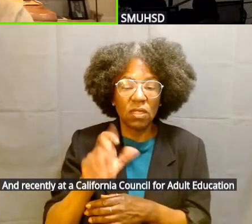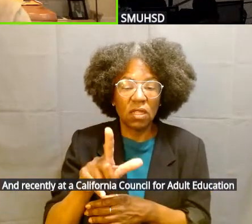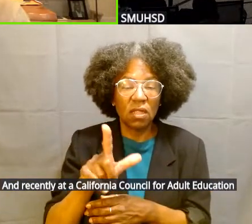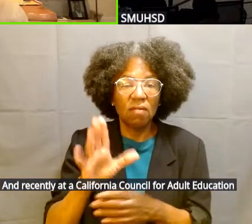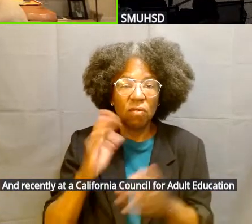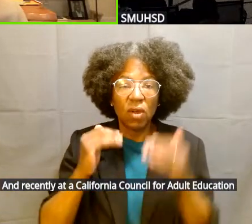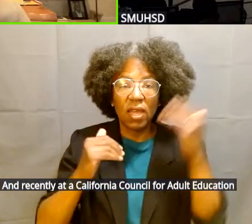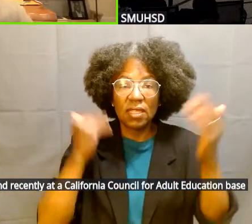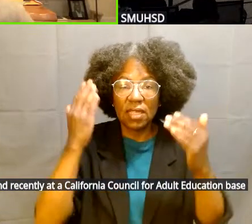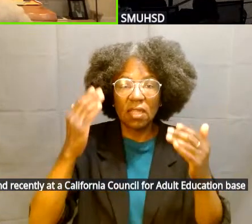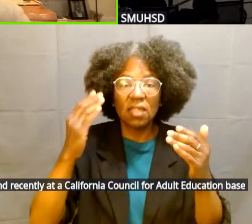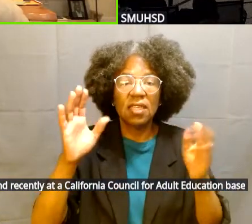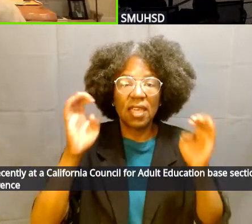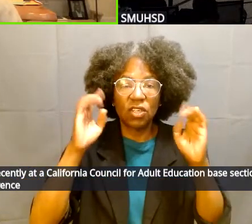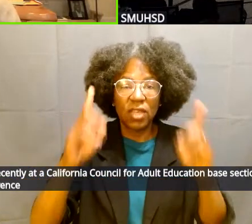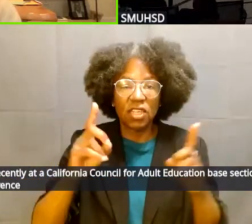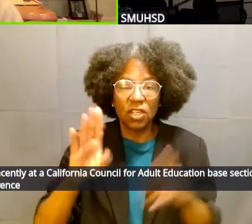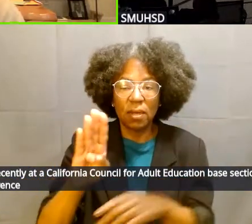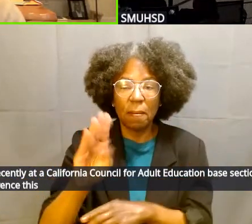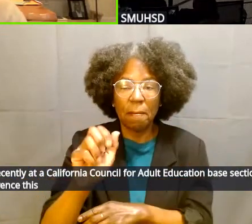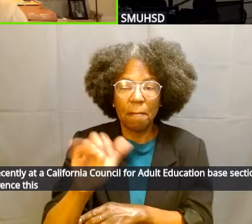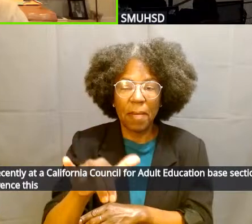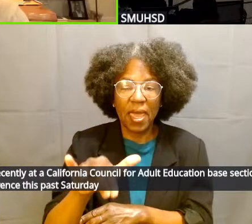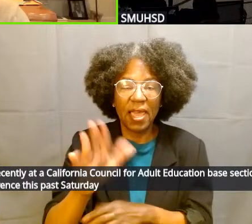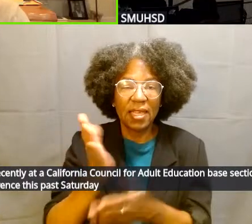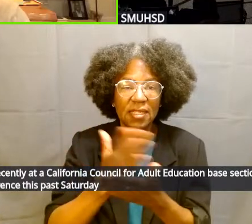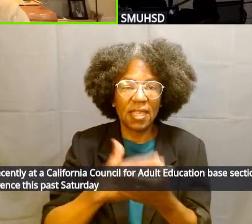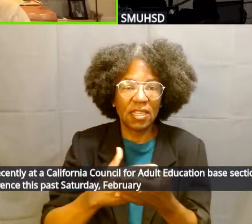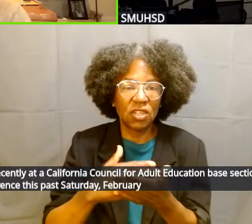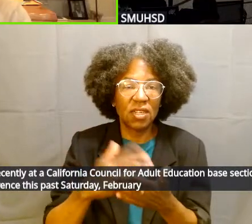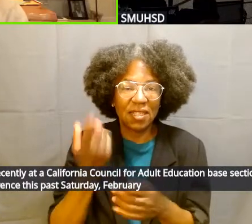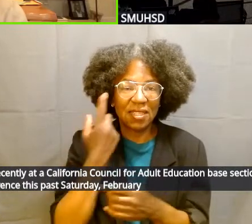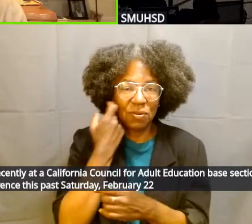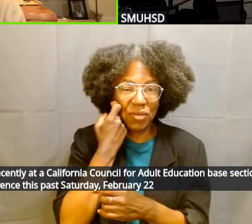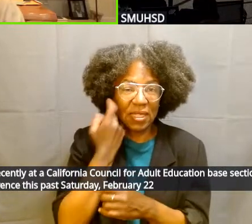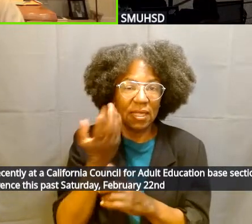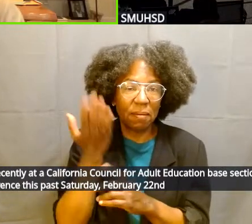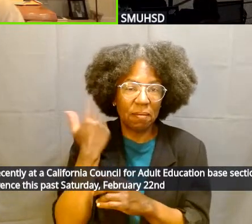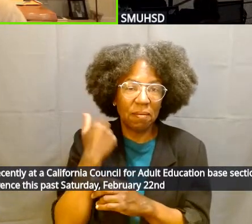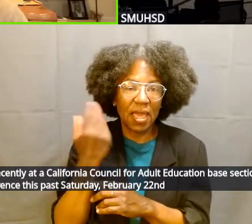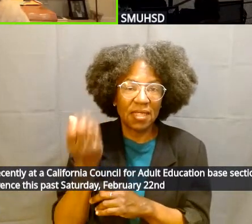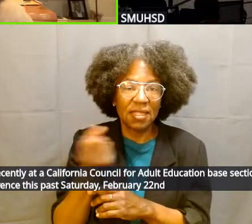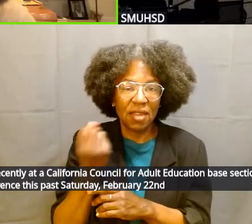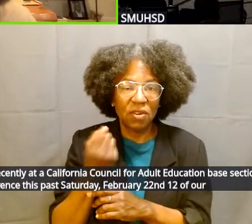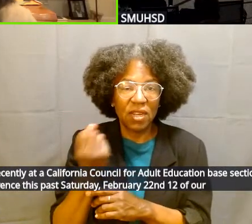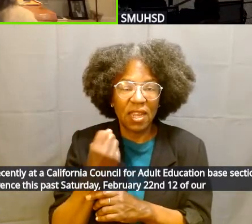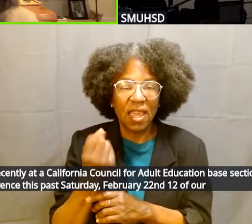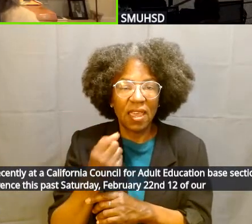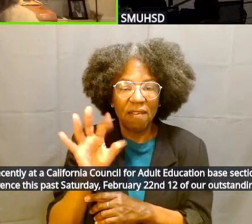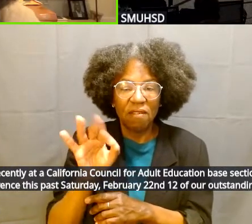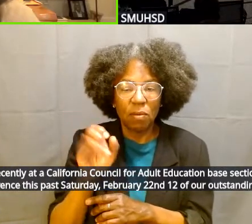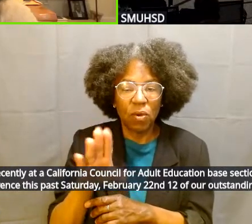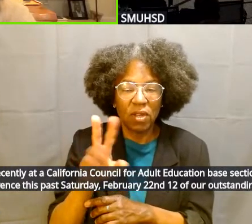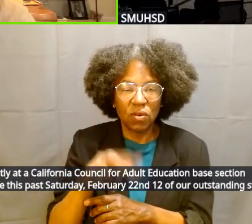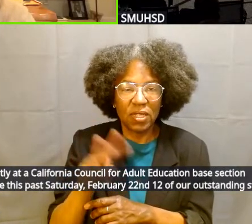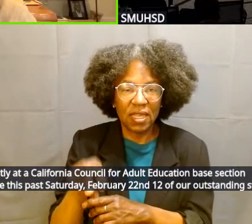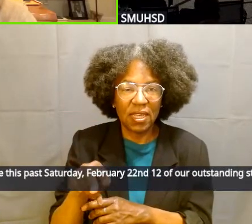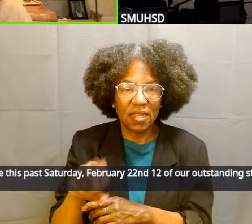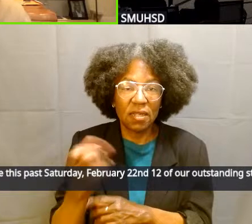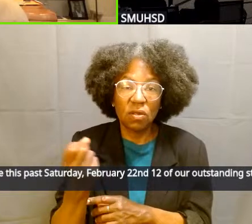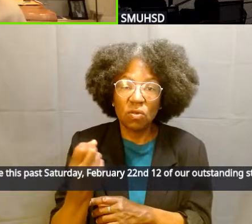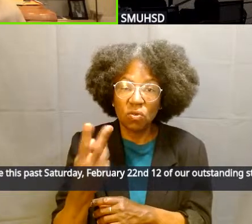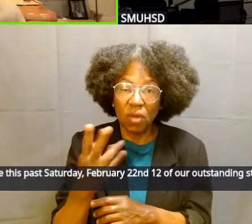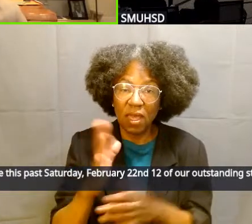Section Conference this past Saturday, February 22nd, 12 of our outstanding student leaders from